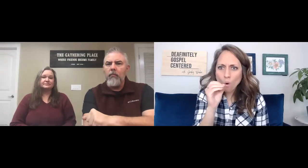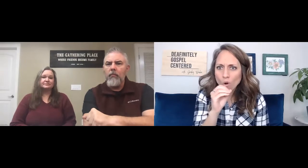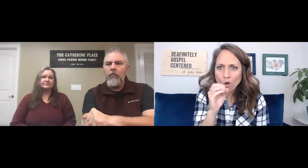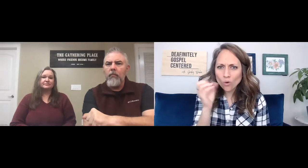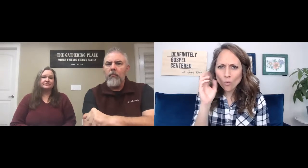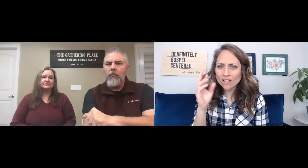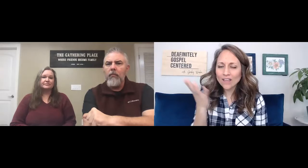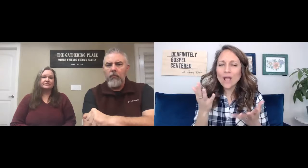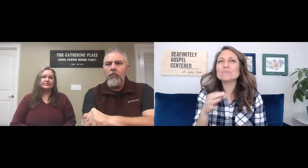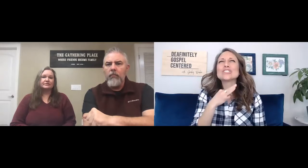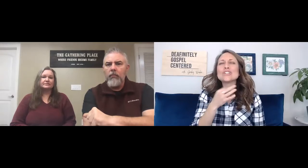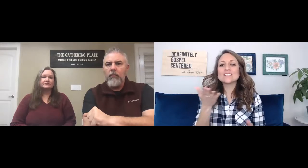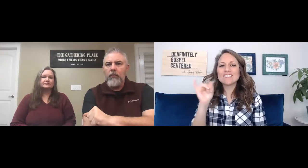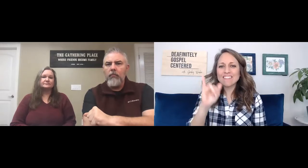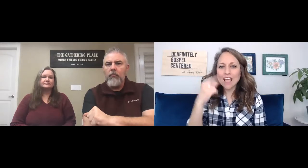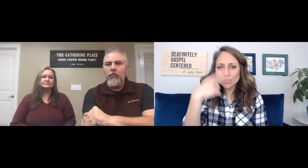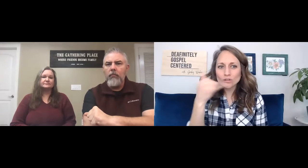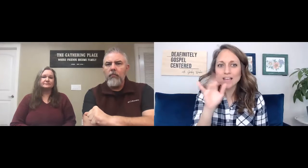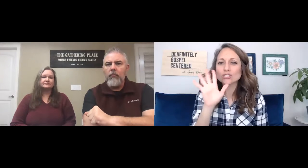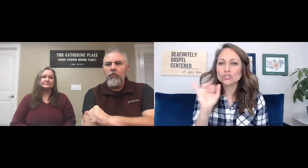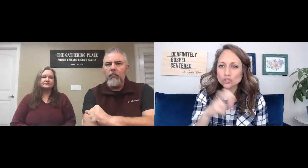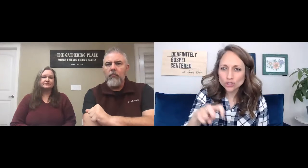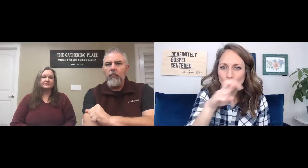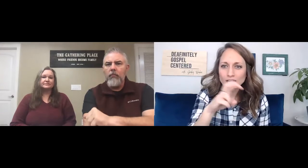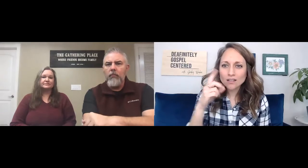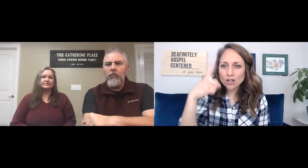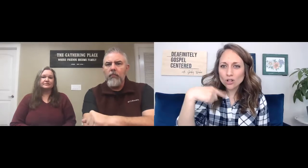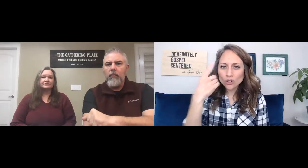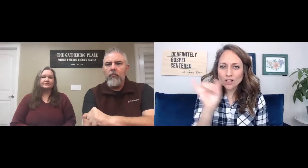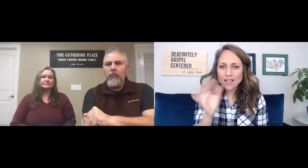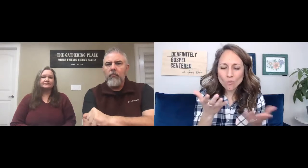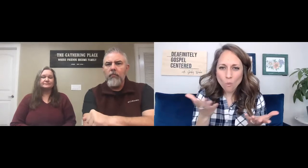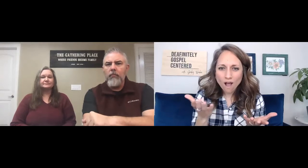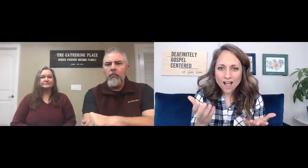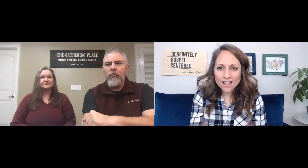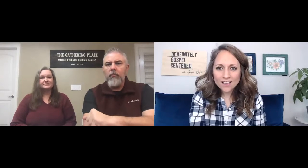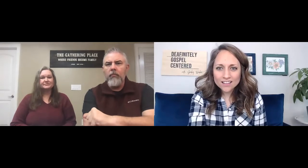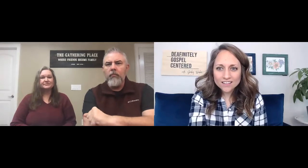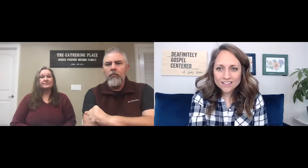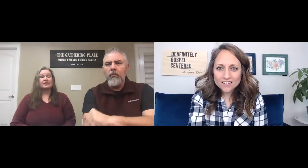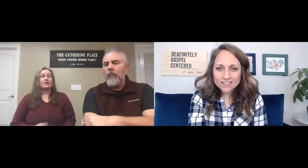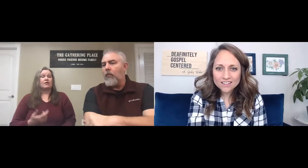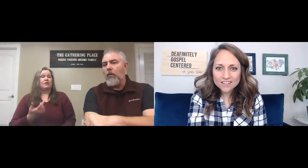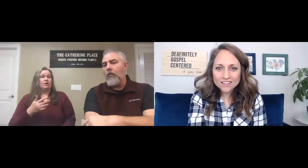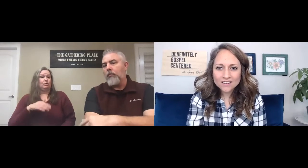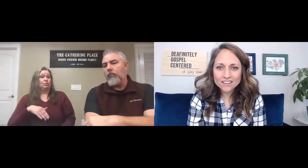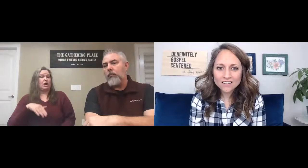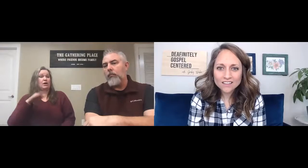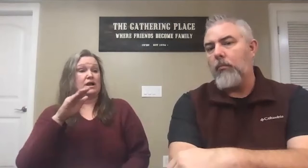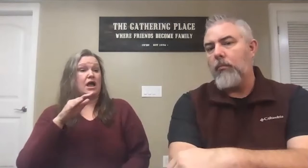much reading lips or used ASL. I'm wondering about how you communicate best with him. In what